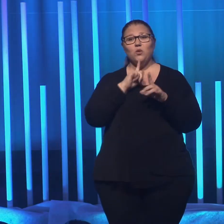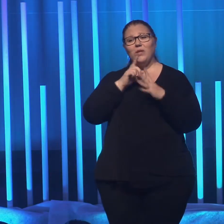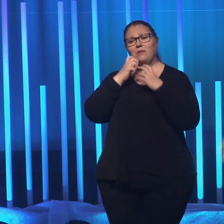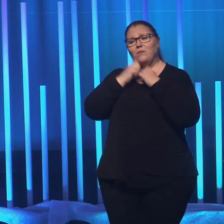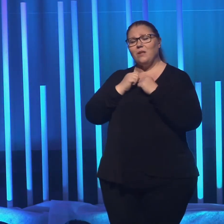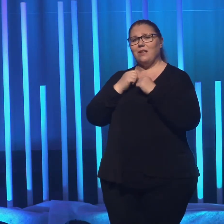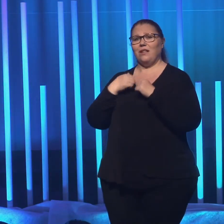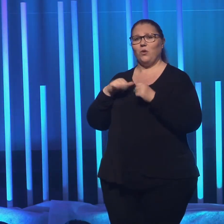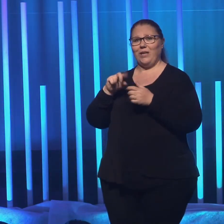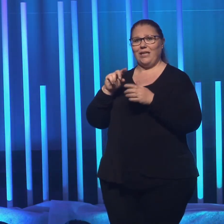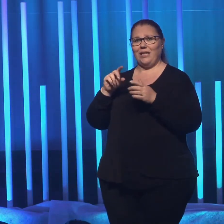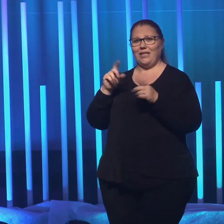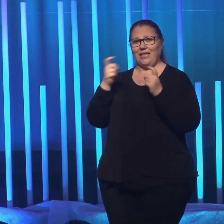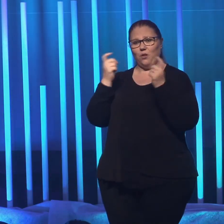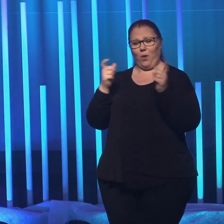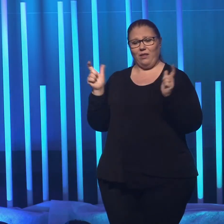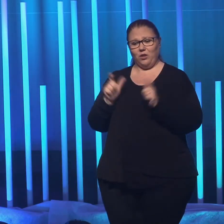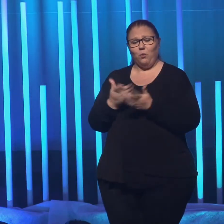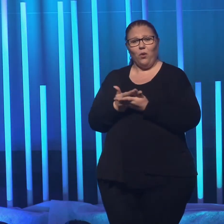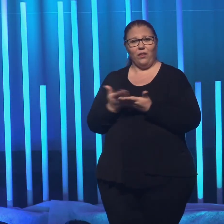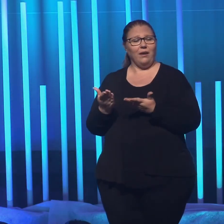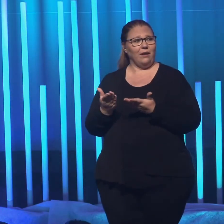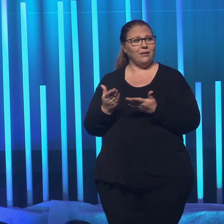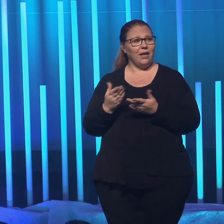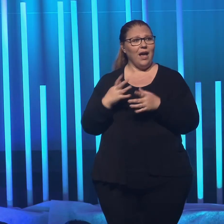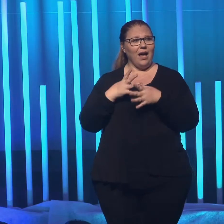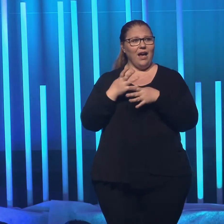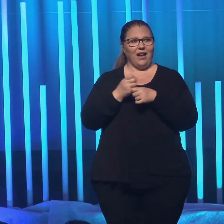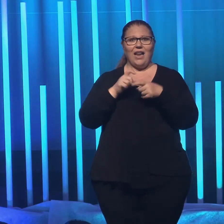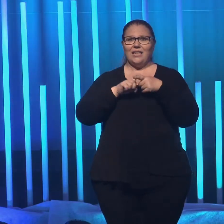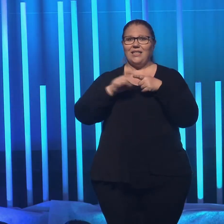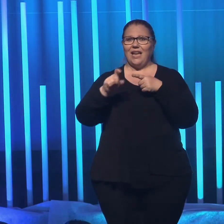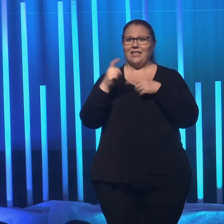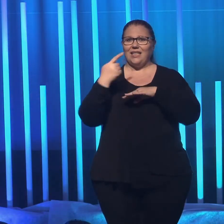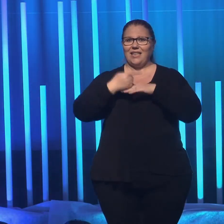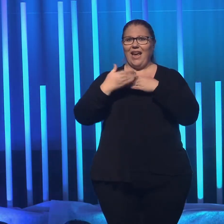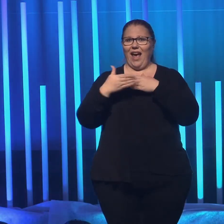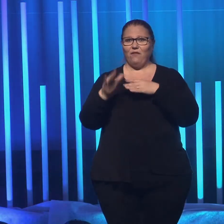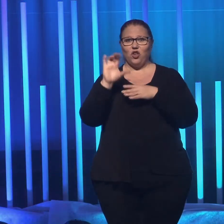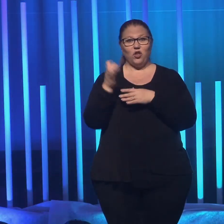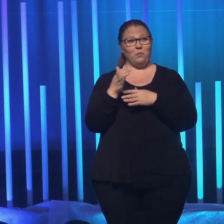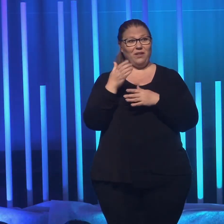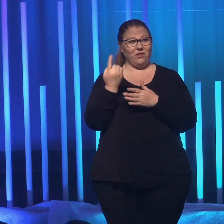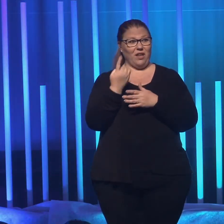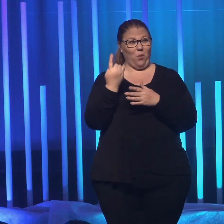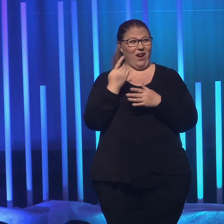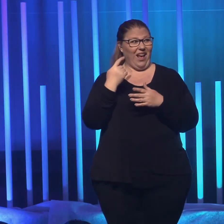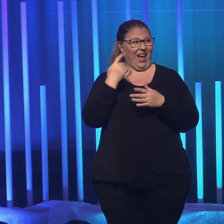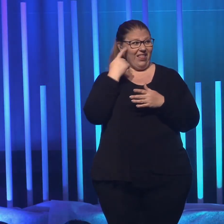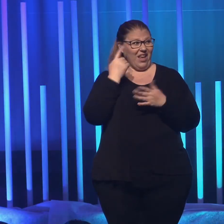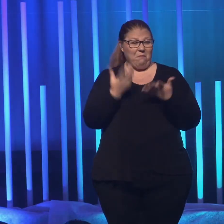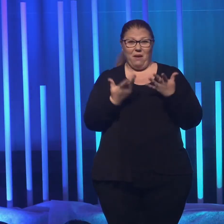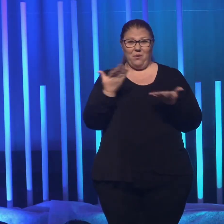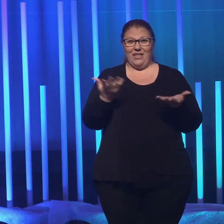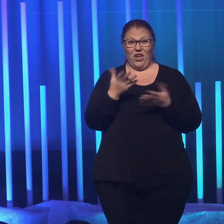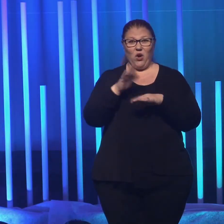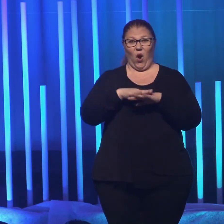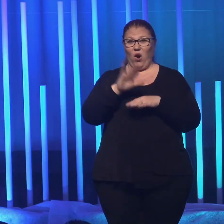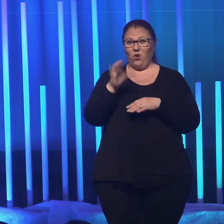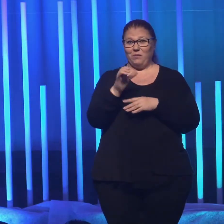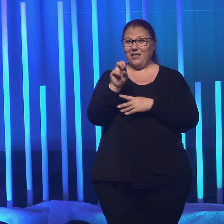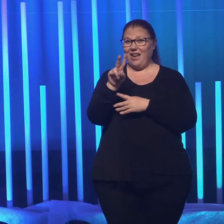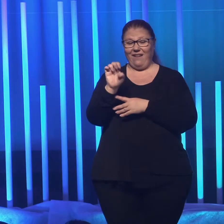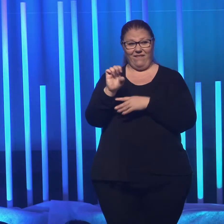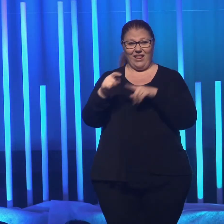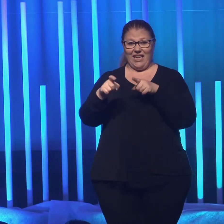the meaningful things. And I got a text message probably the day after Christmas from someone I imagine was here on Christmas Eve. And they